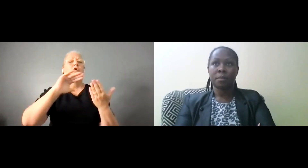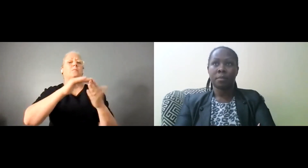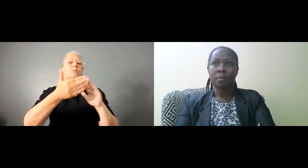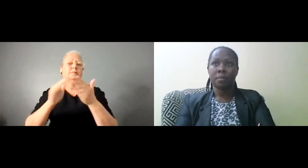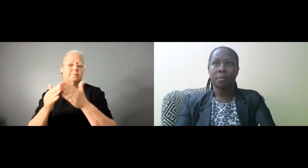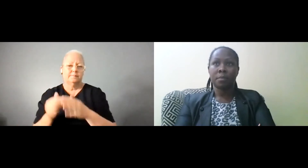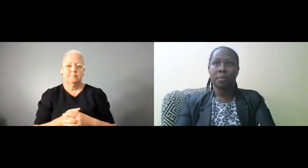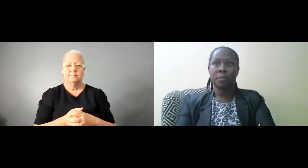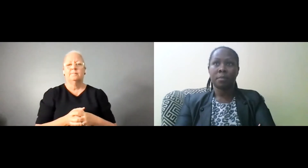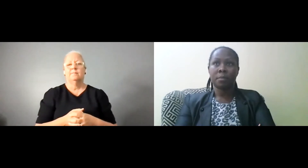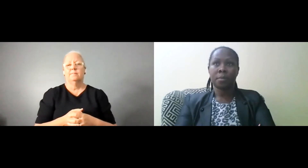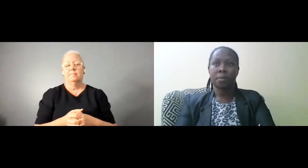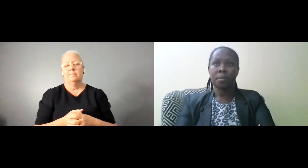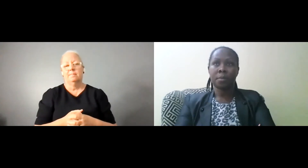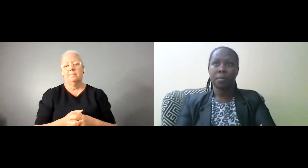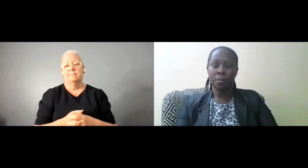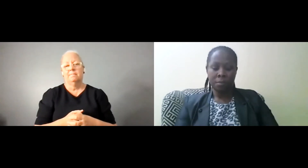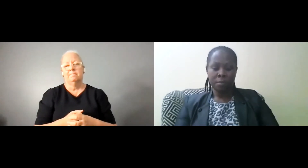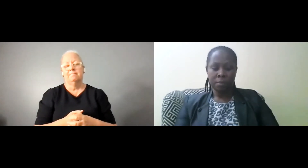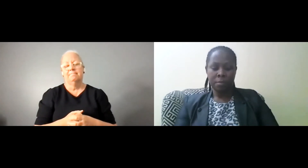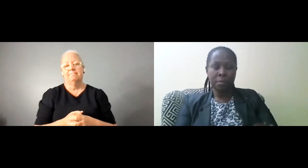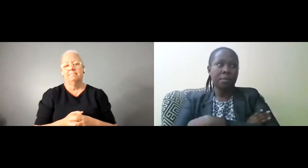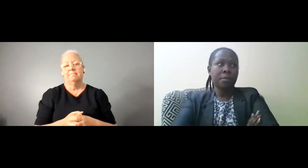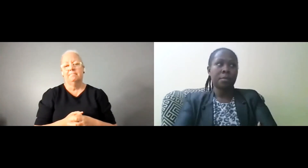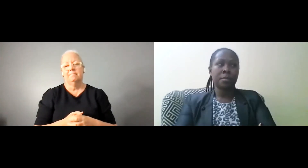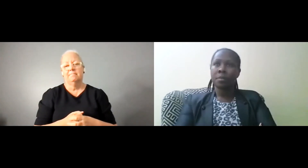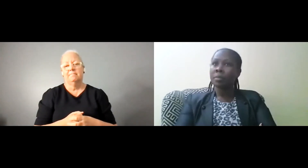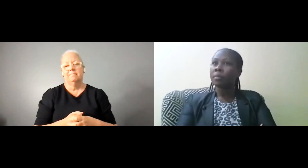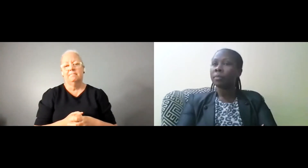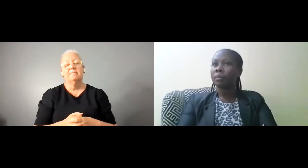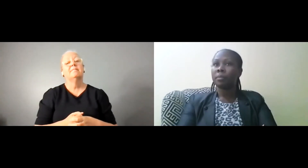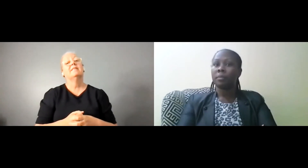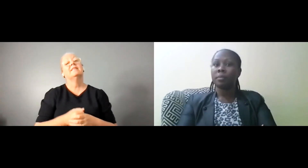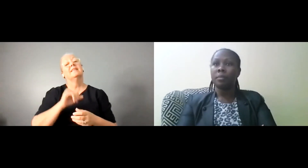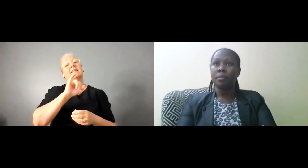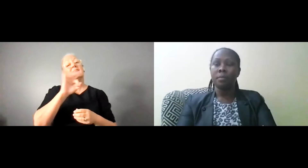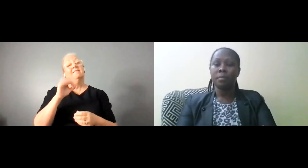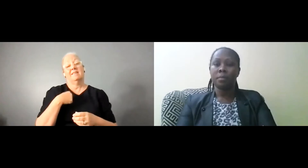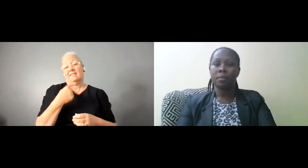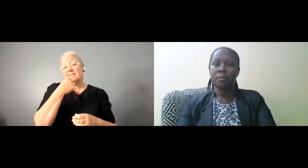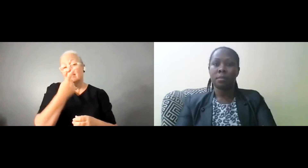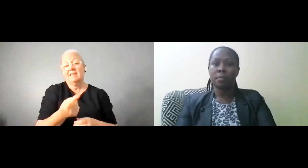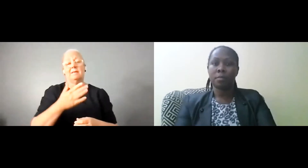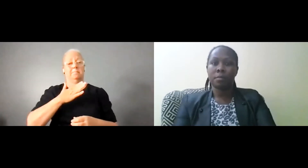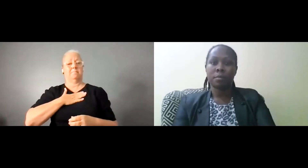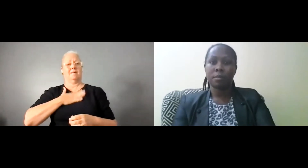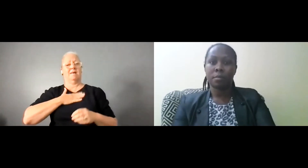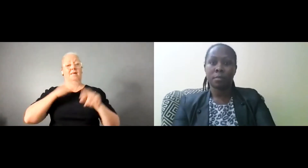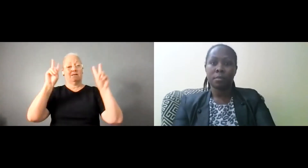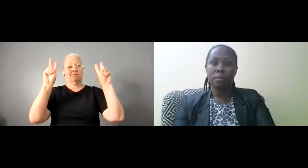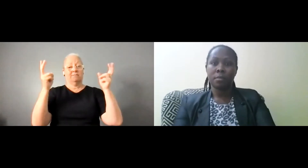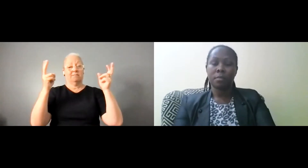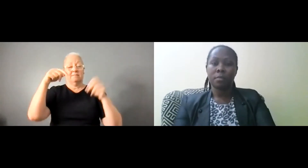politically. And if I repeat to my topic, persons